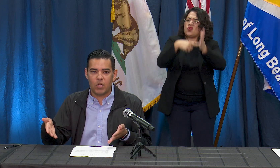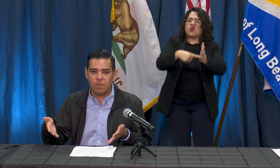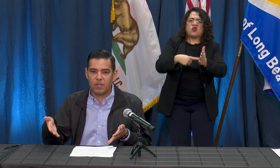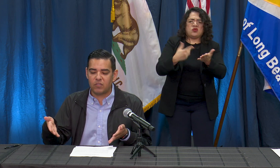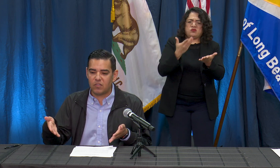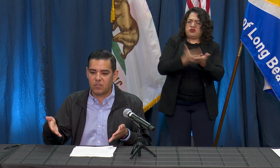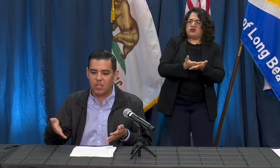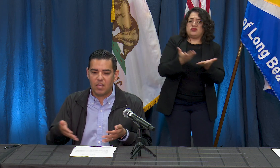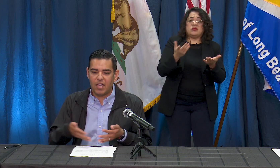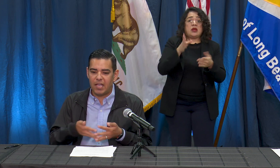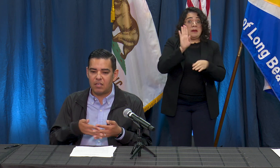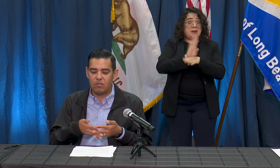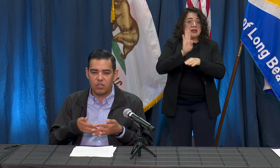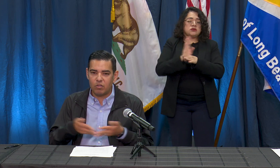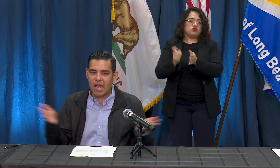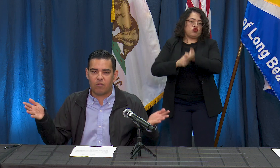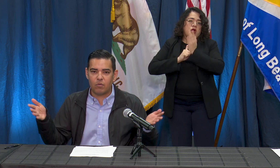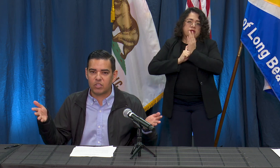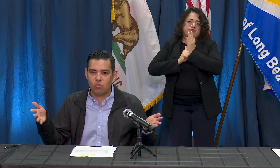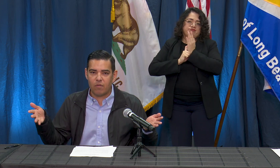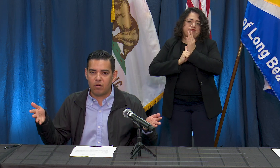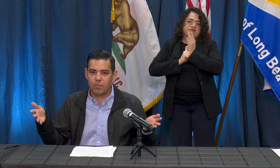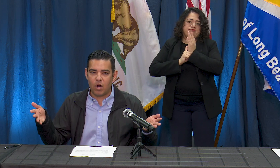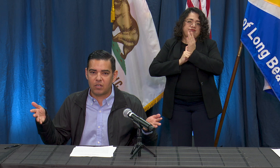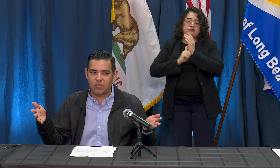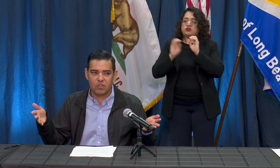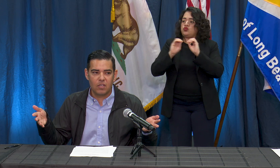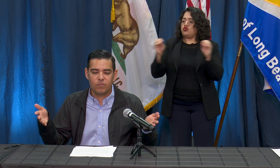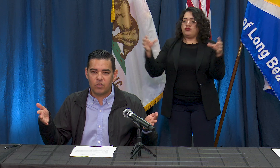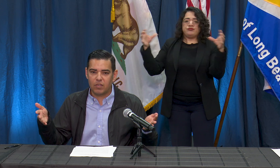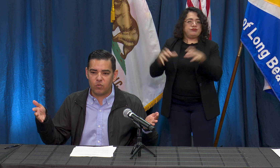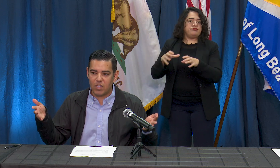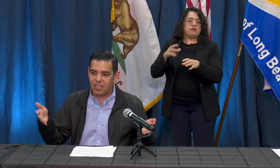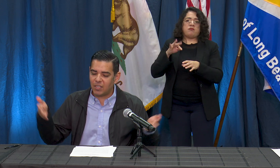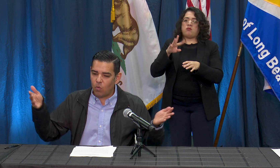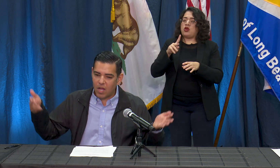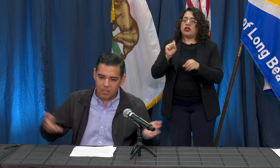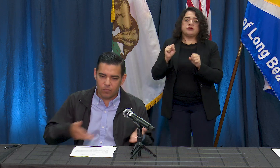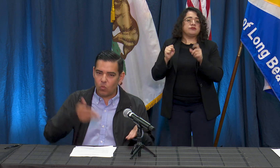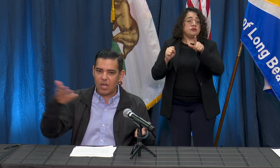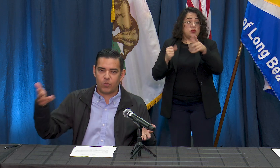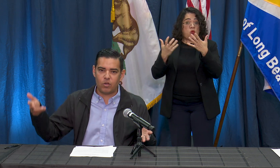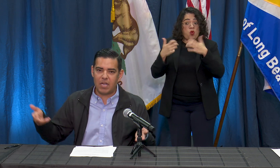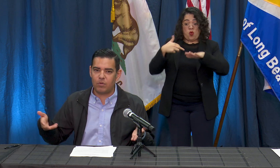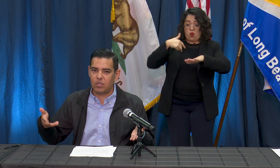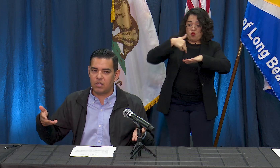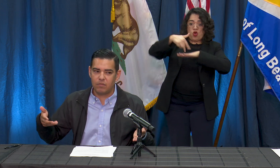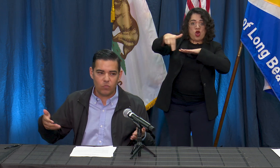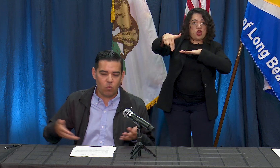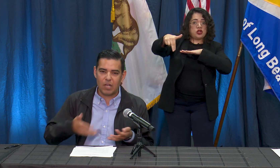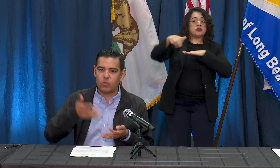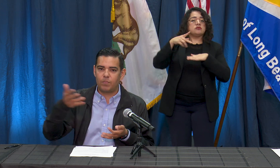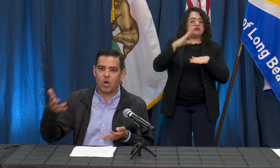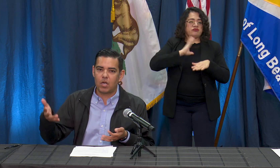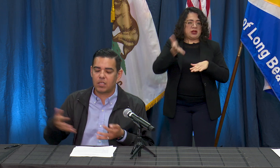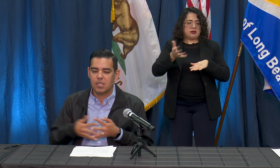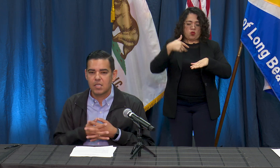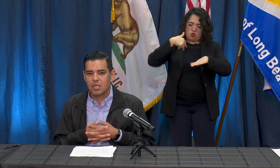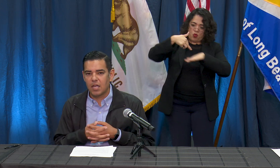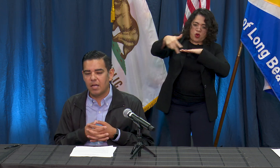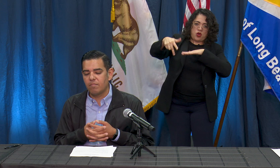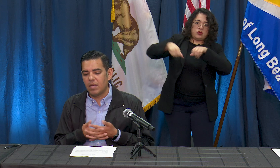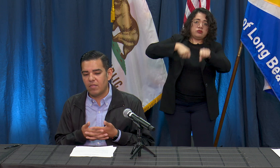to if you go into a business and there's no gathering whatsoever in parks. If you need to take a walk through your neighborhood, walk through a